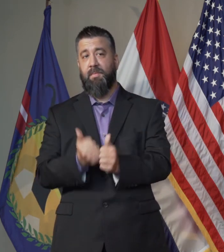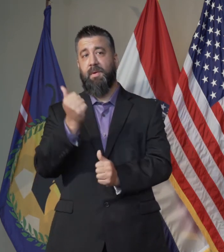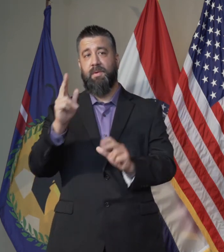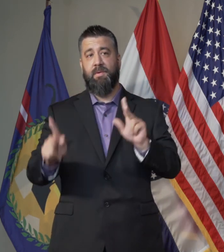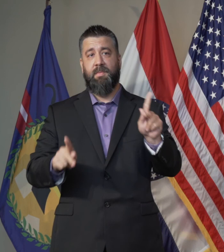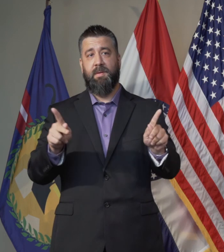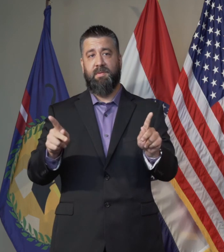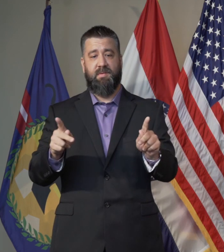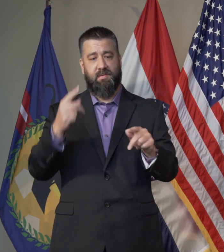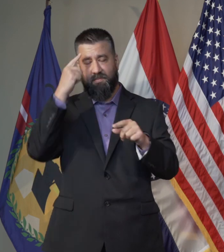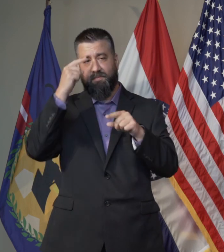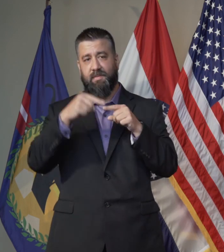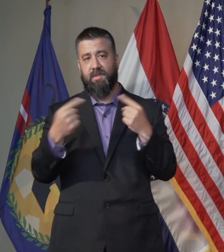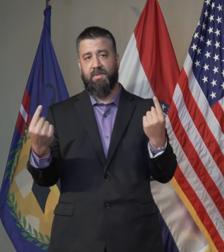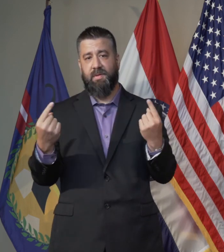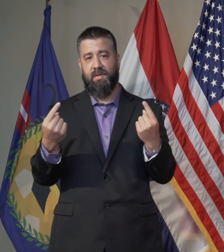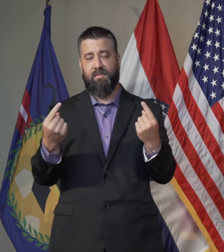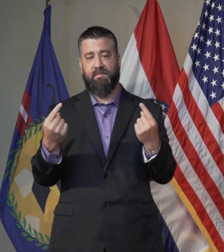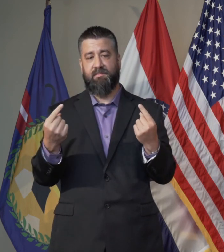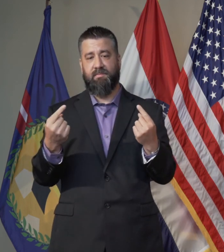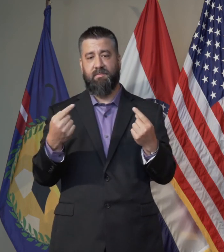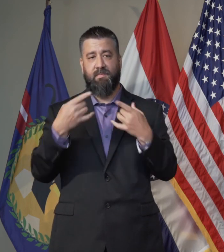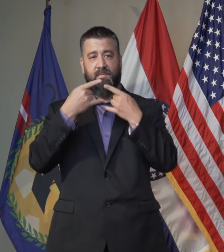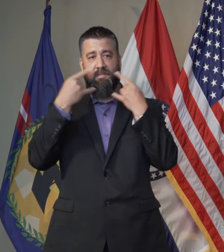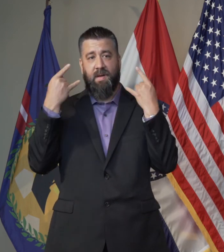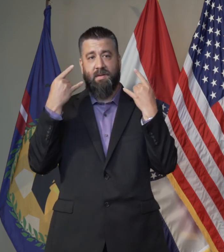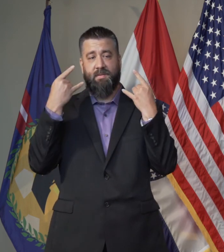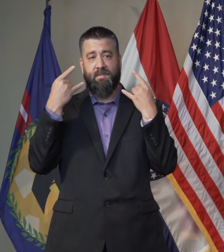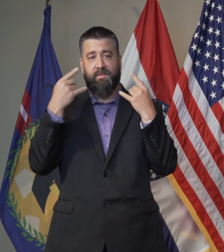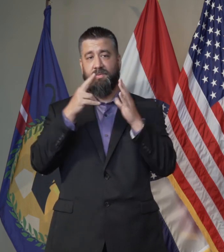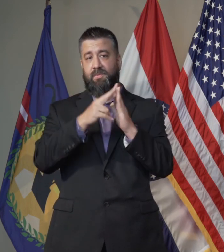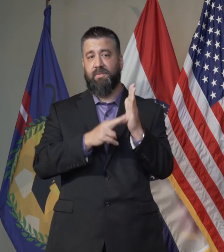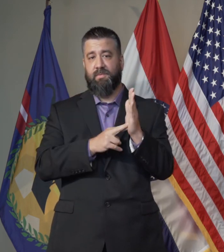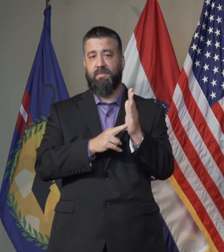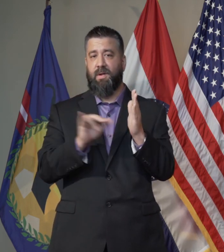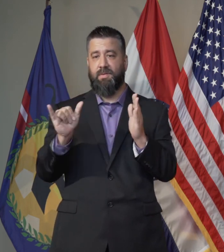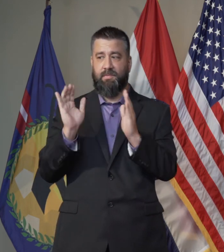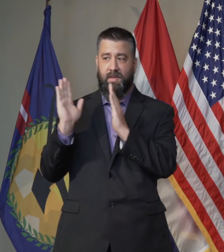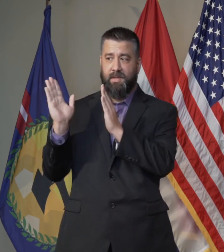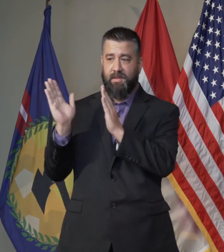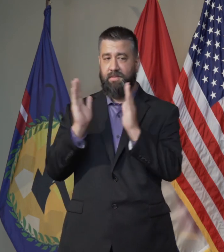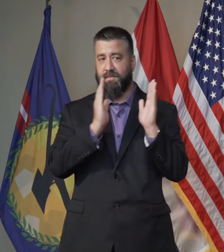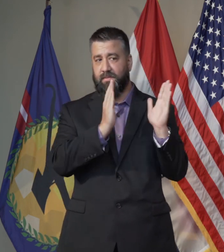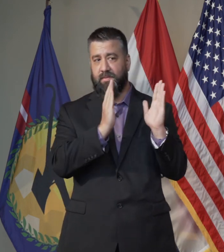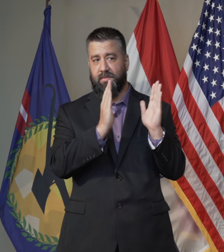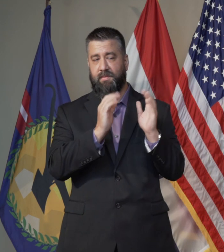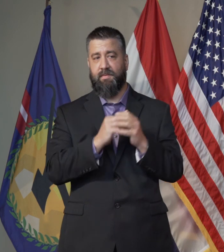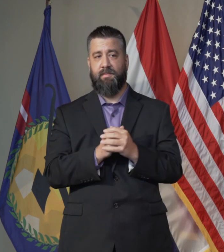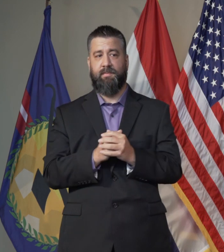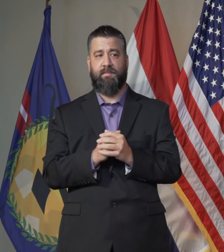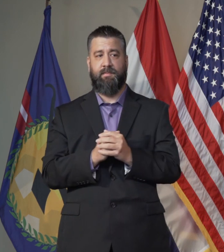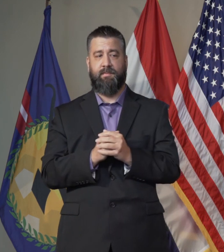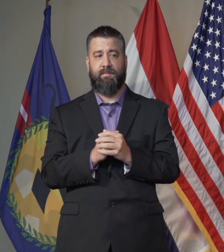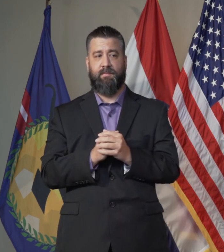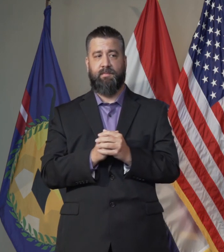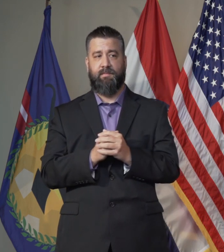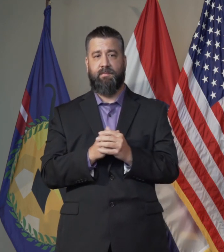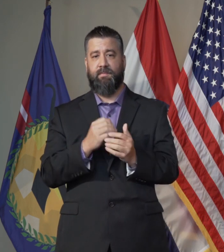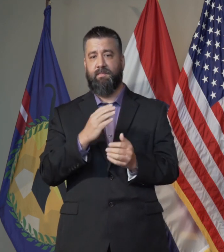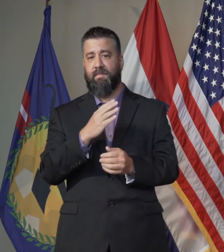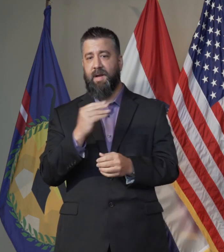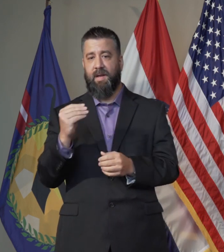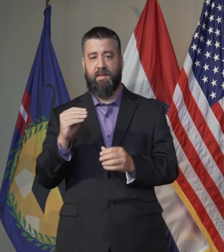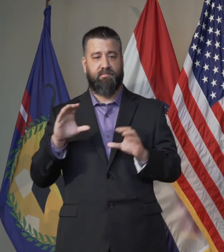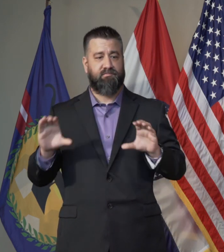to eliminating mask mandates are also heard. And that the maneuvers over the past few